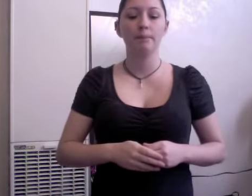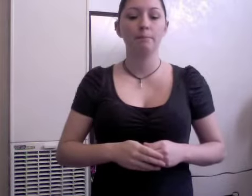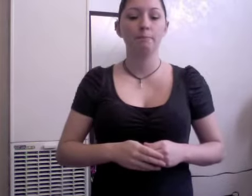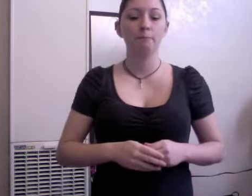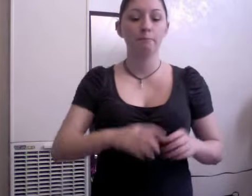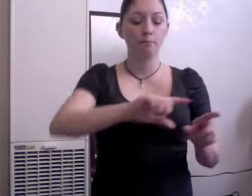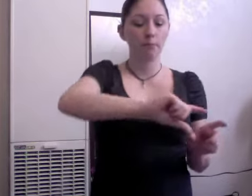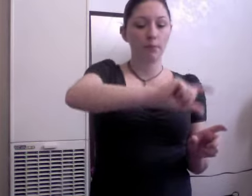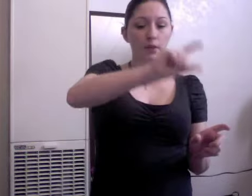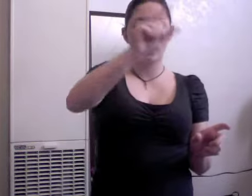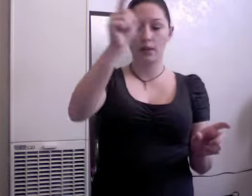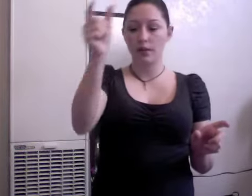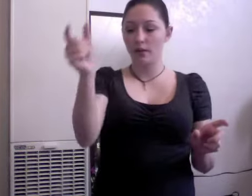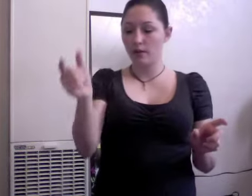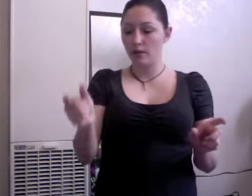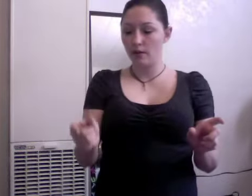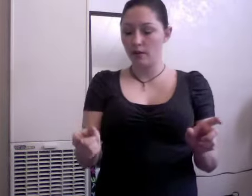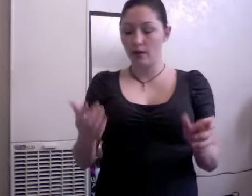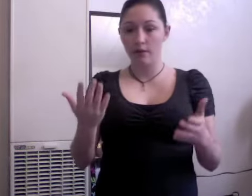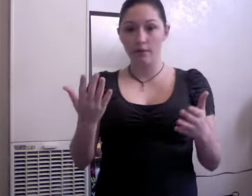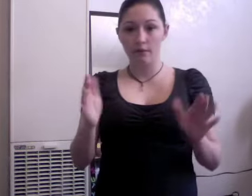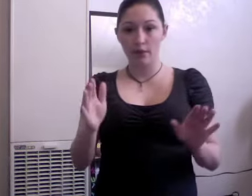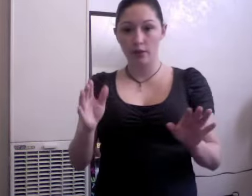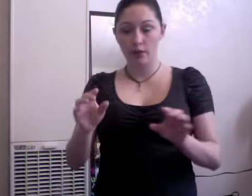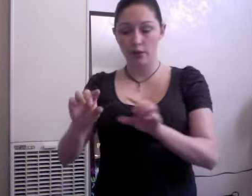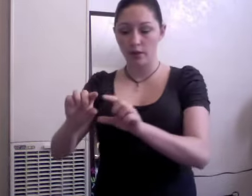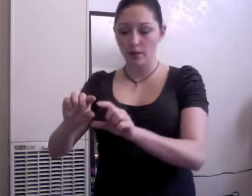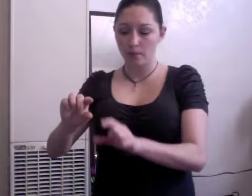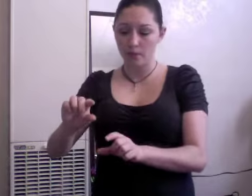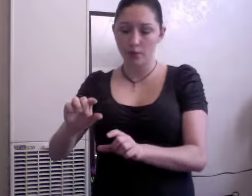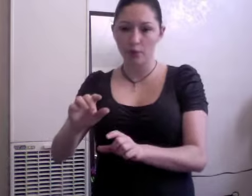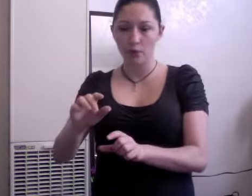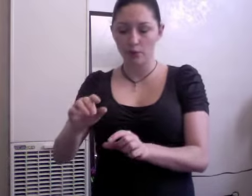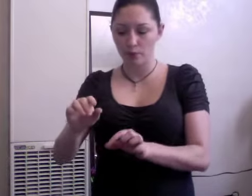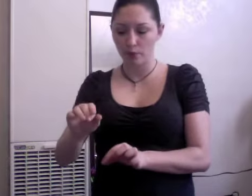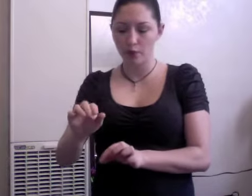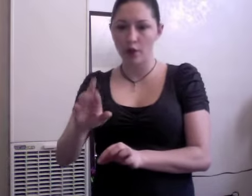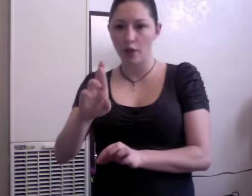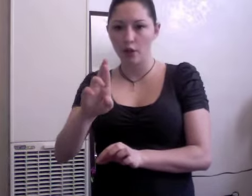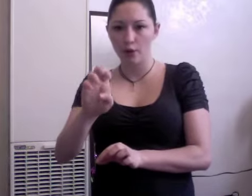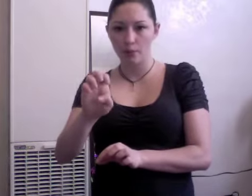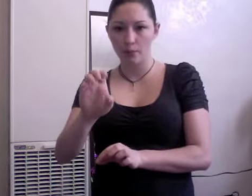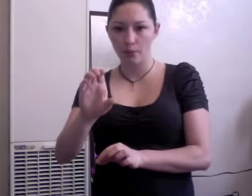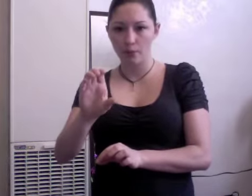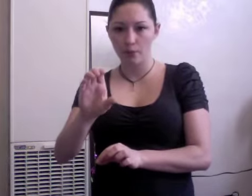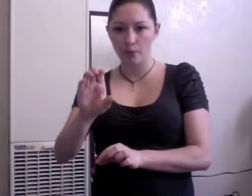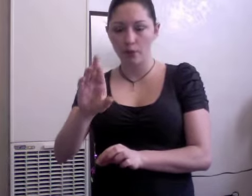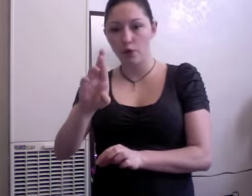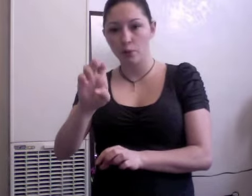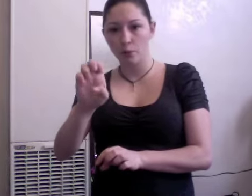rectum, right? And that's where whole stool is sort of held until your body's ready to excrete